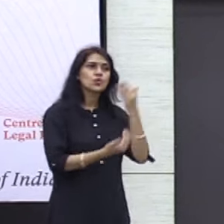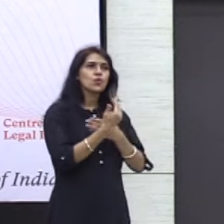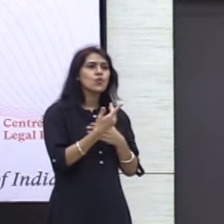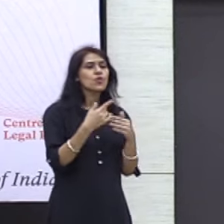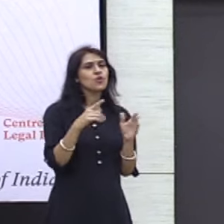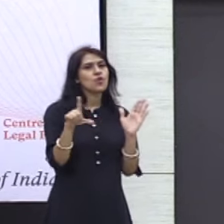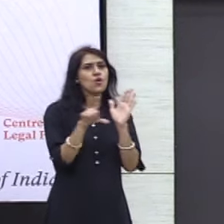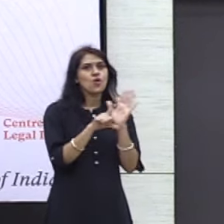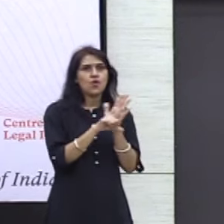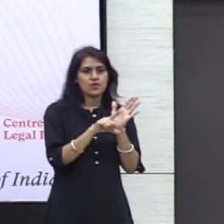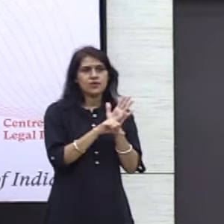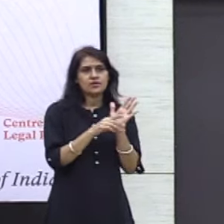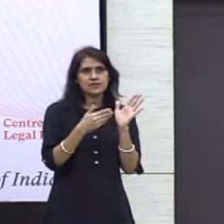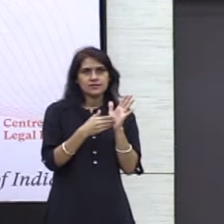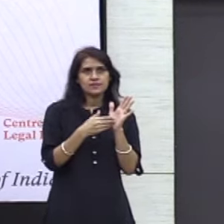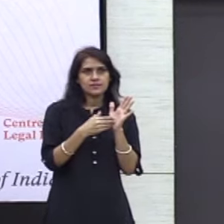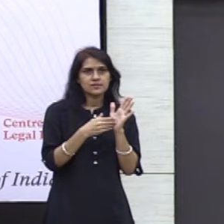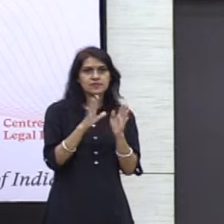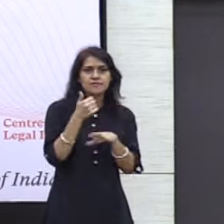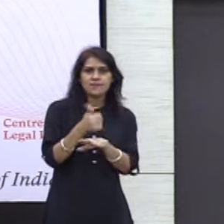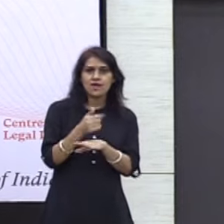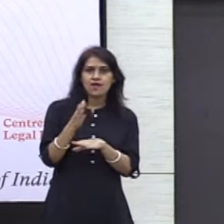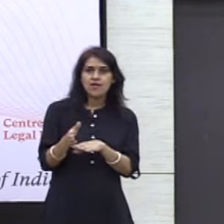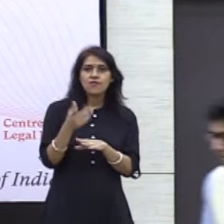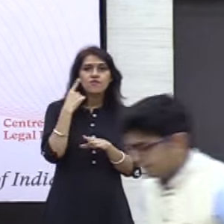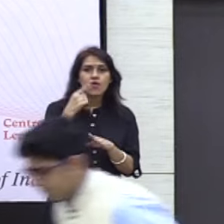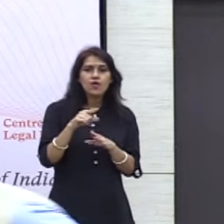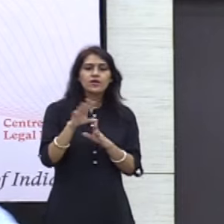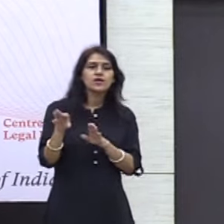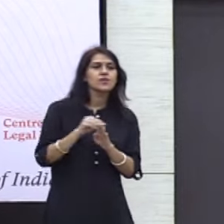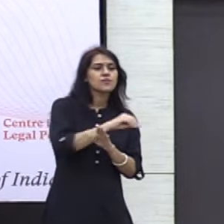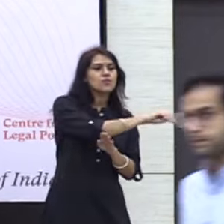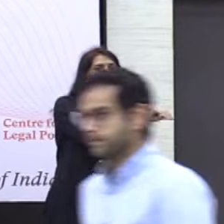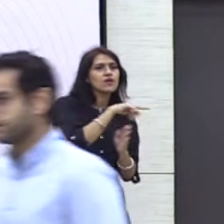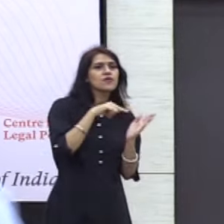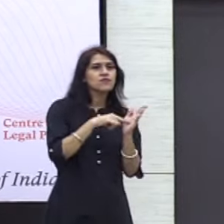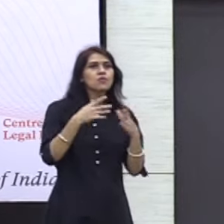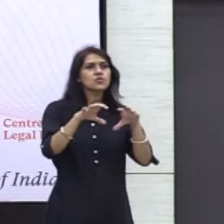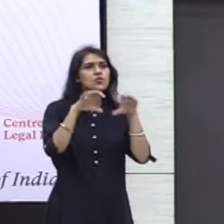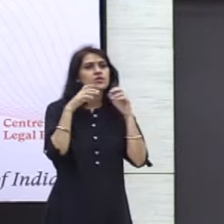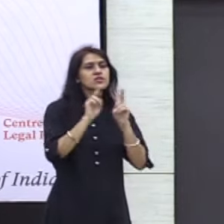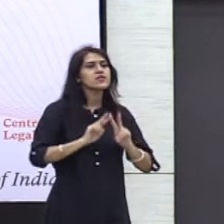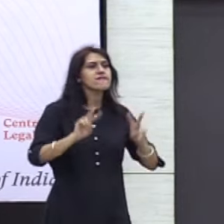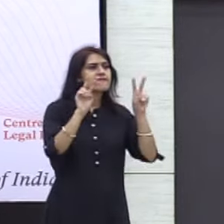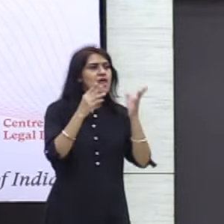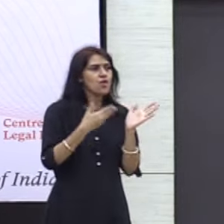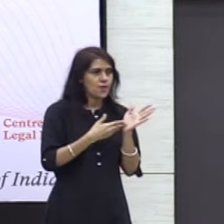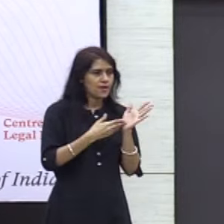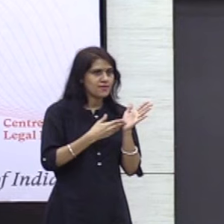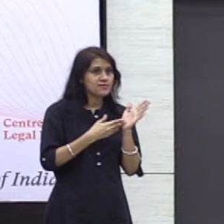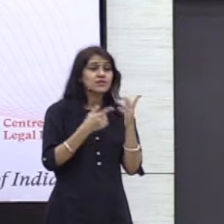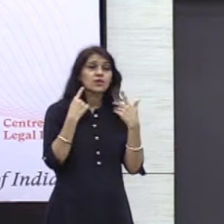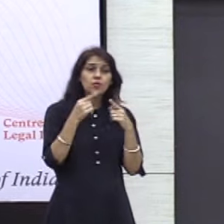which tend to move away from our constitutional values and move towards a